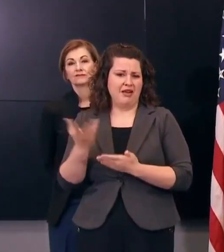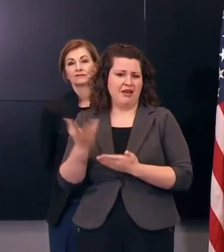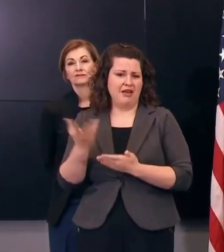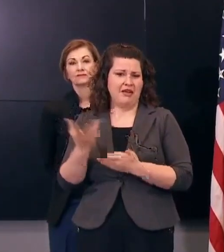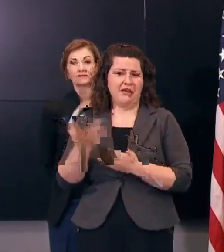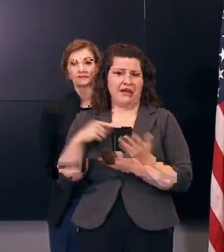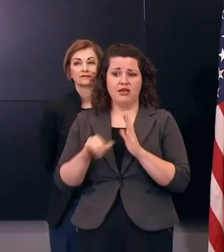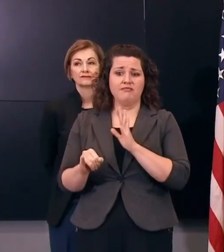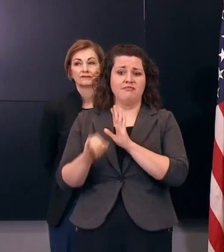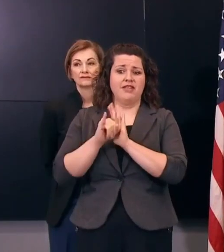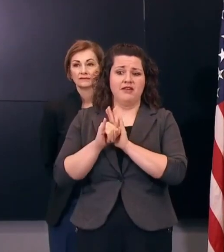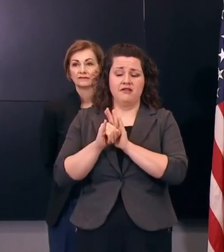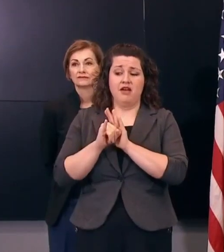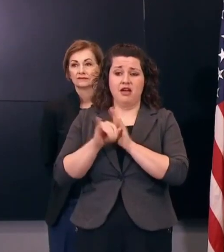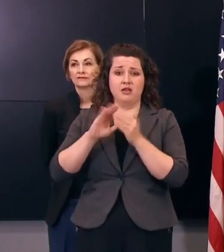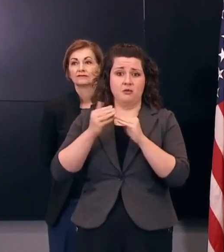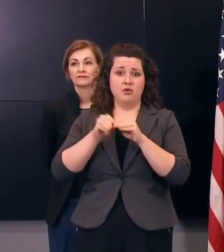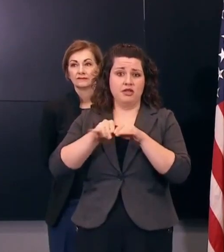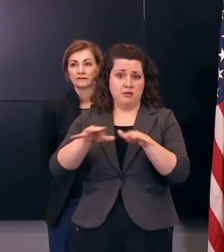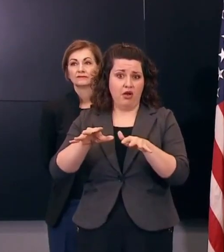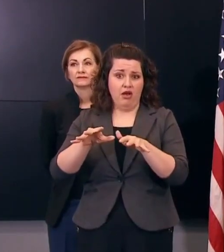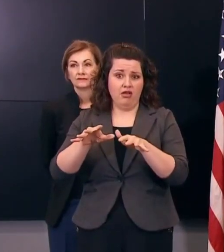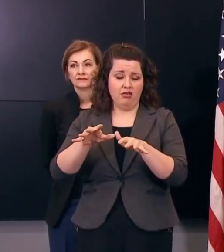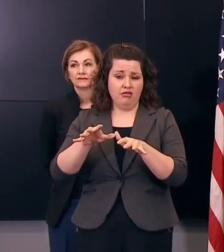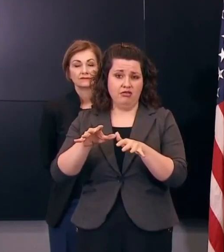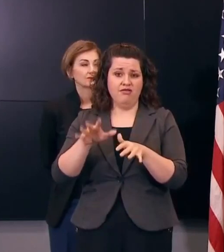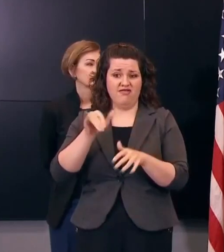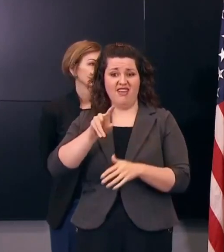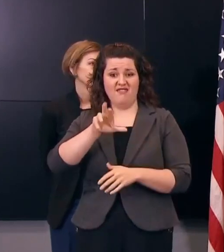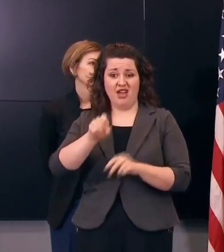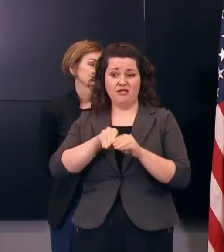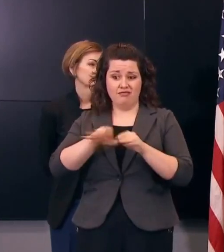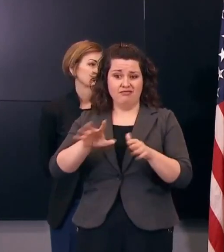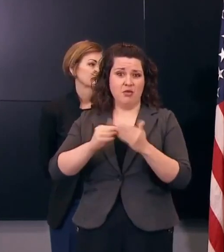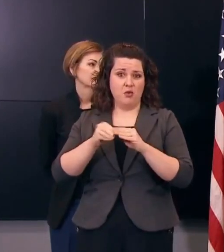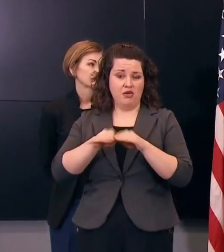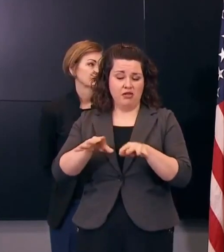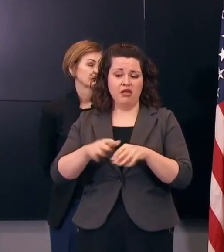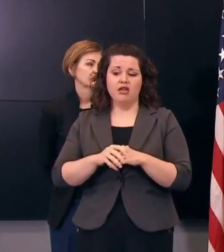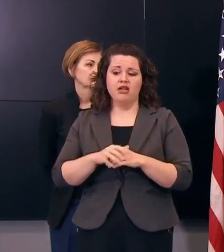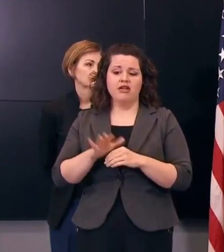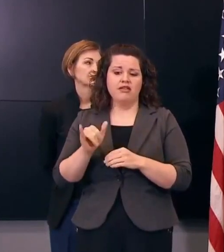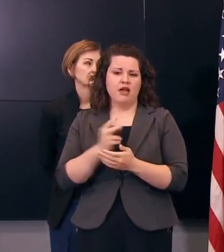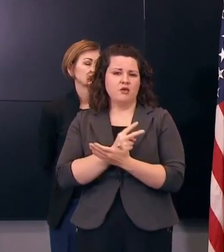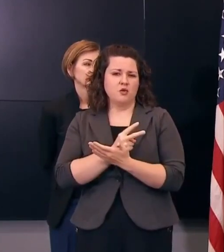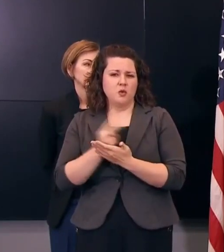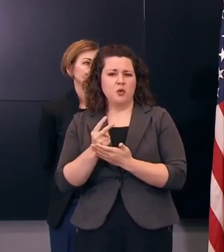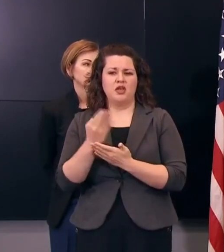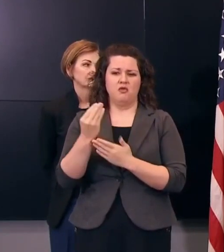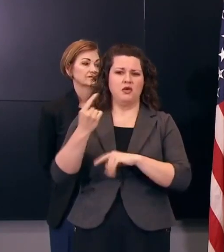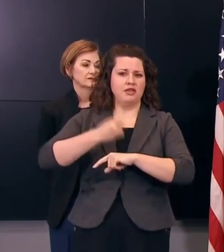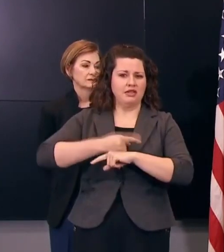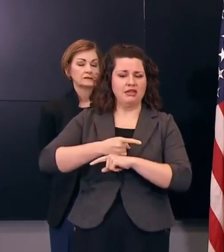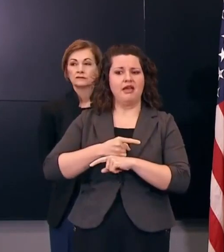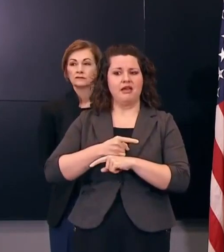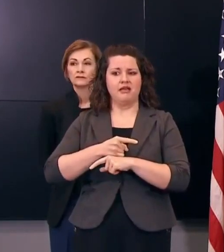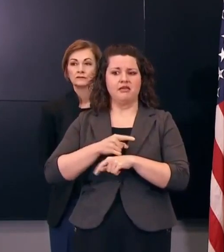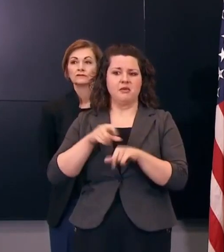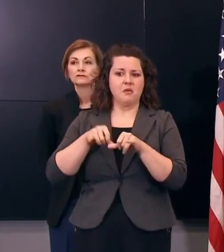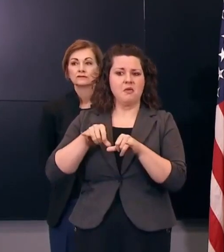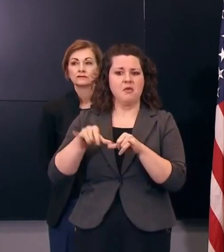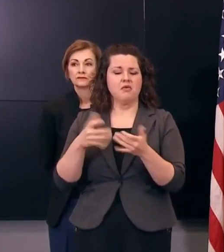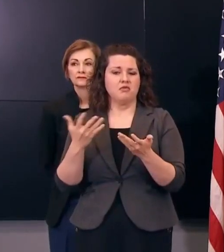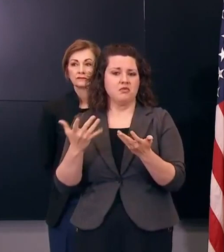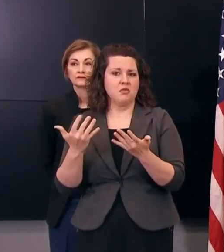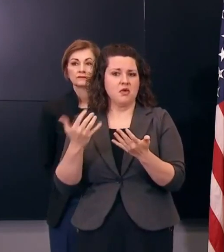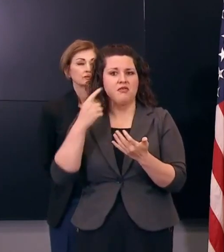we had community spread of the virus in our state. And there's a 2-week, roughly incubation period for the life